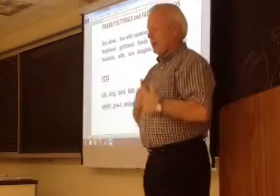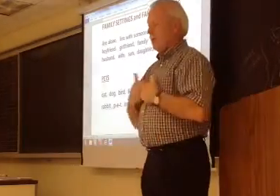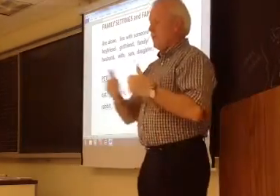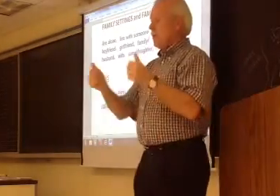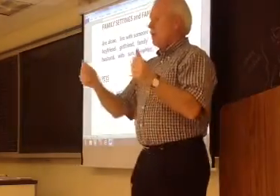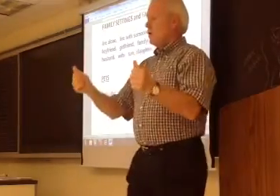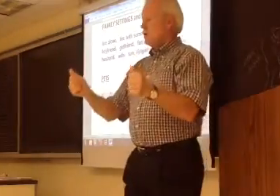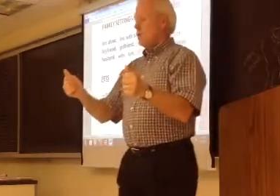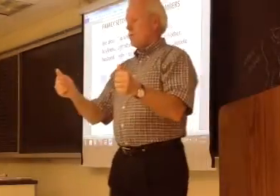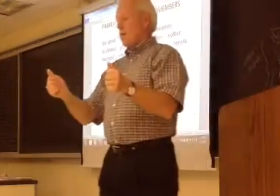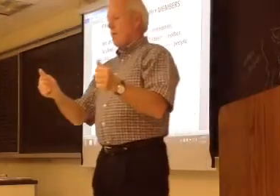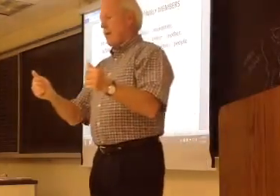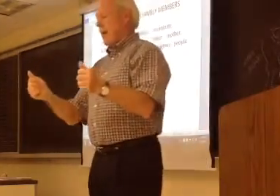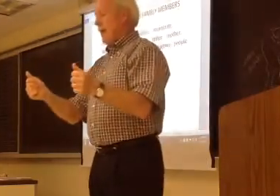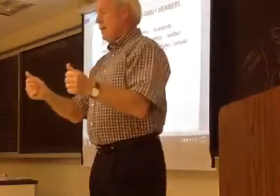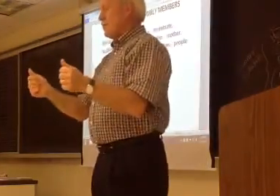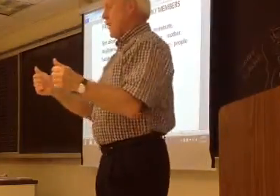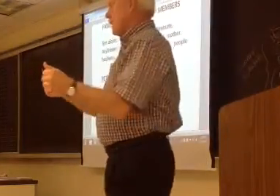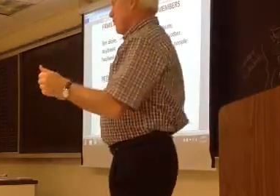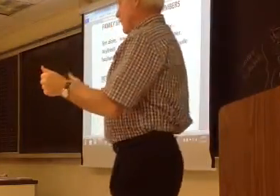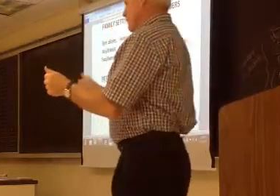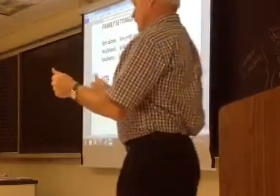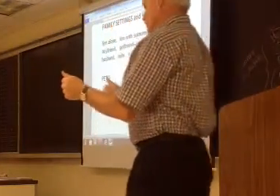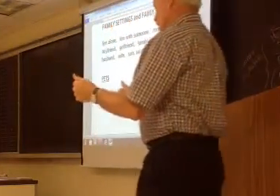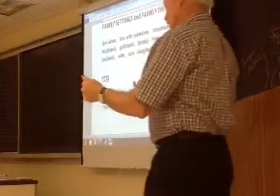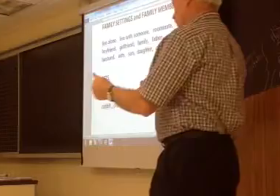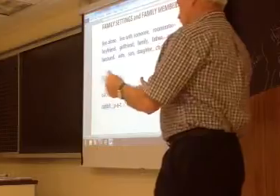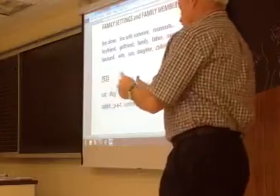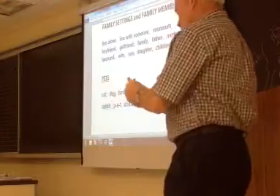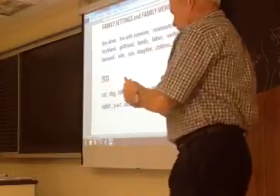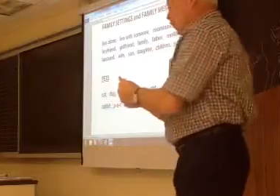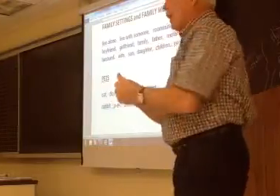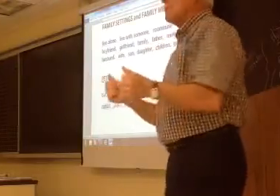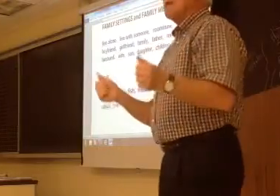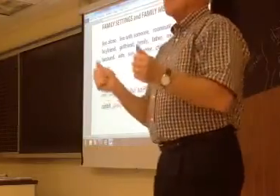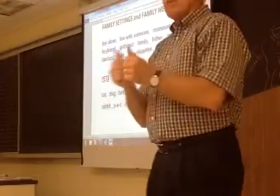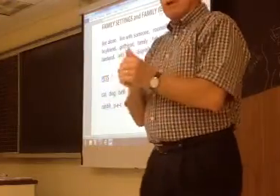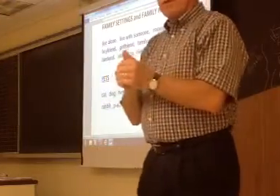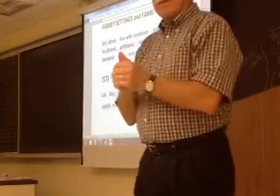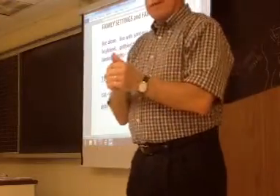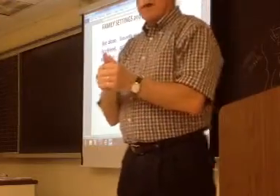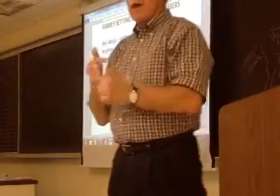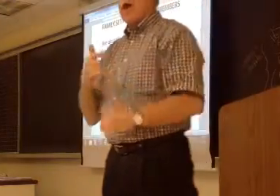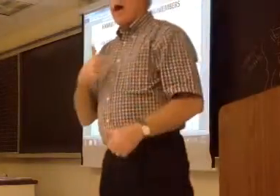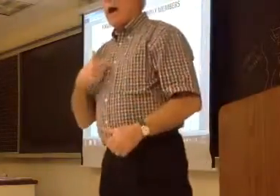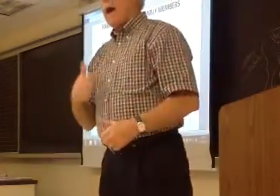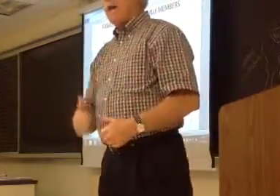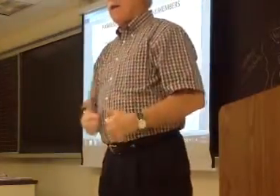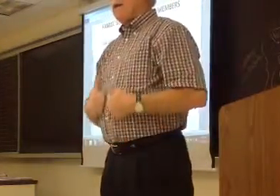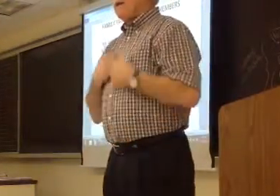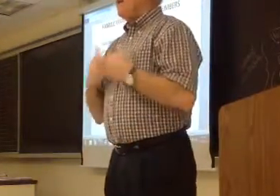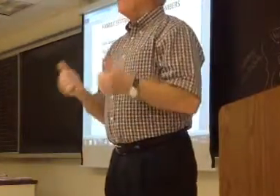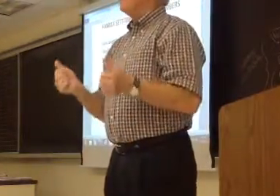Live, two thumb up A's, palms facing each other, comes together once, that's with. I live